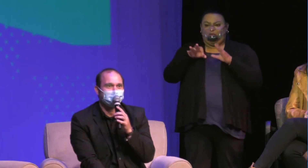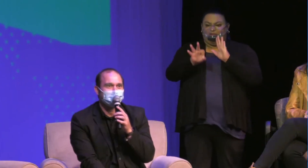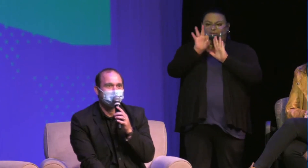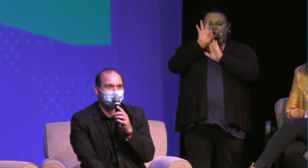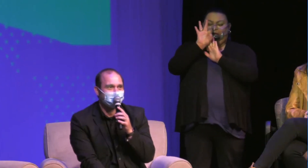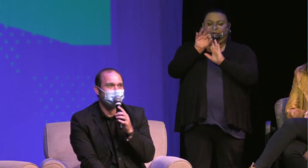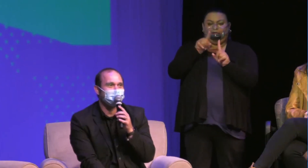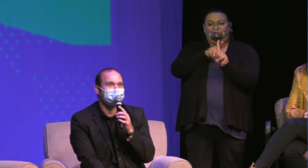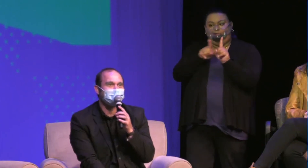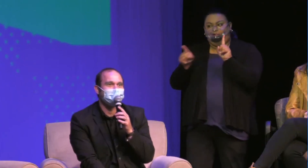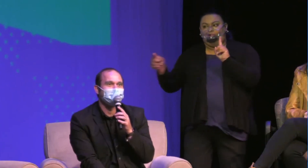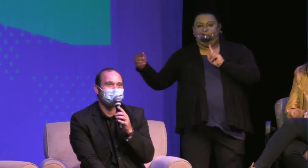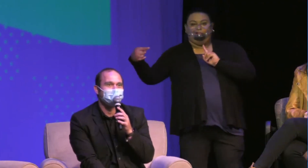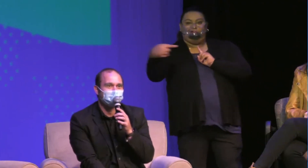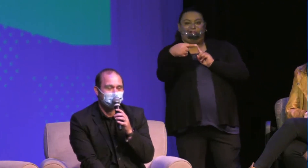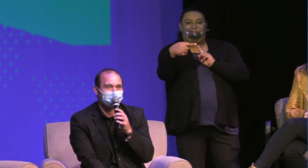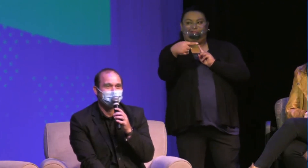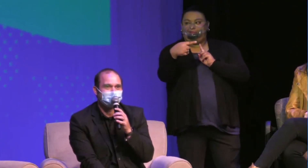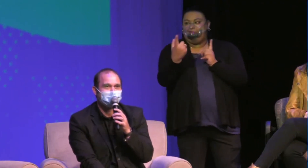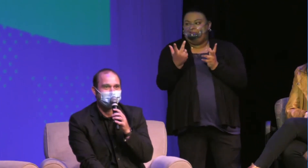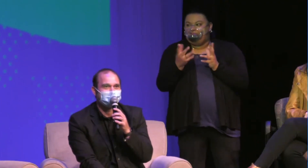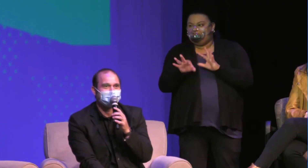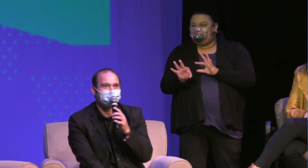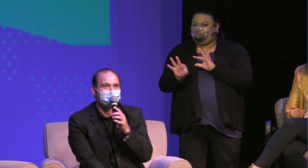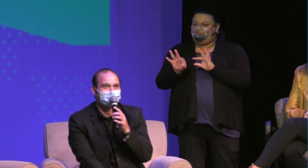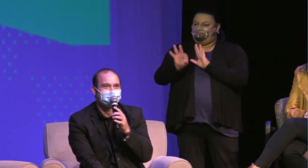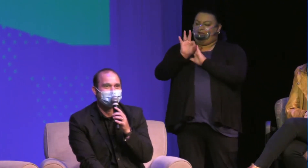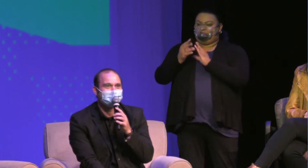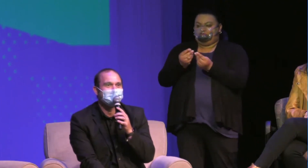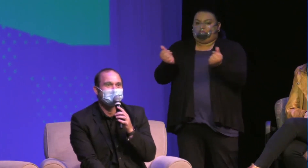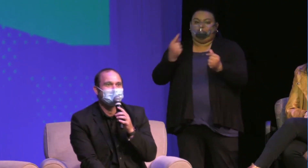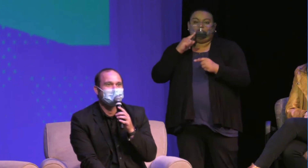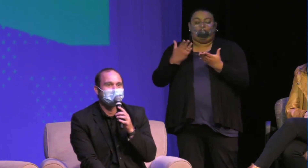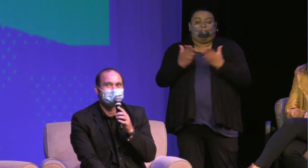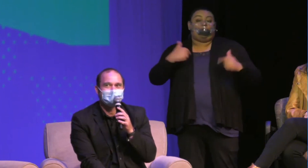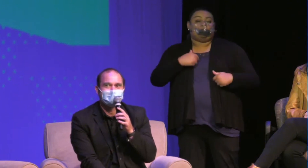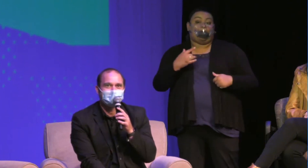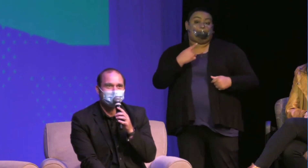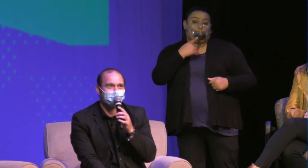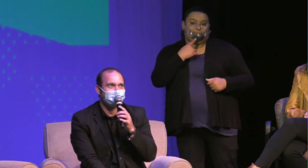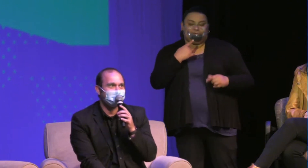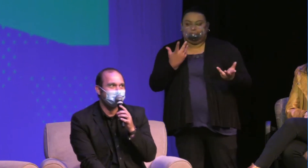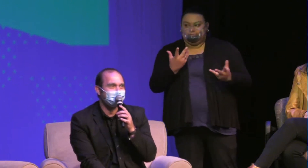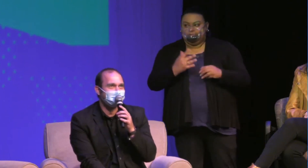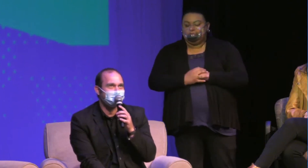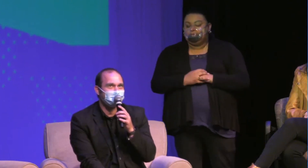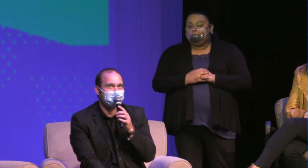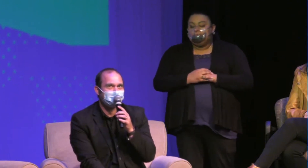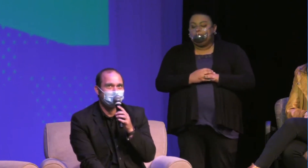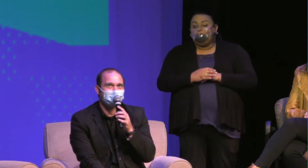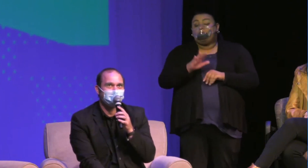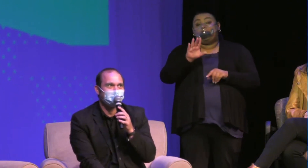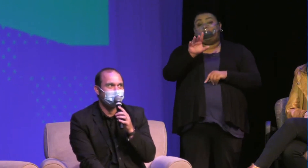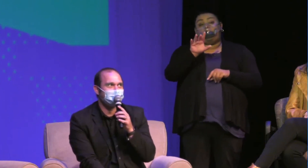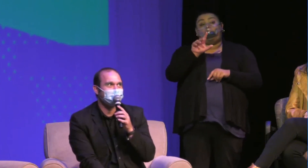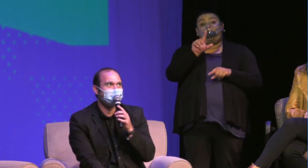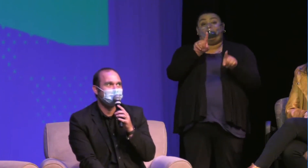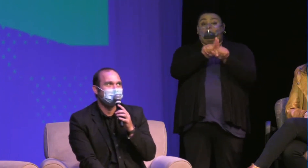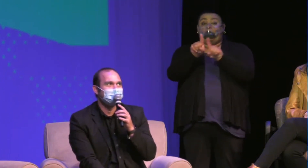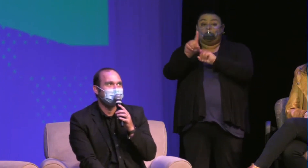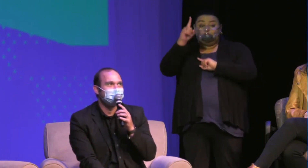find solutions to the problems, to the things that I missed. And I also think that a fair amount of